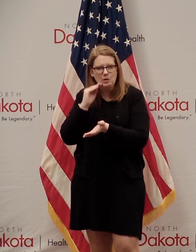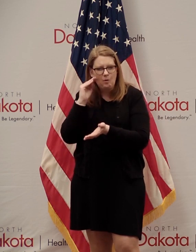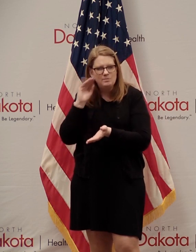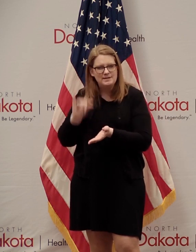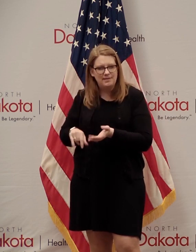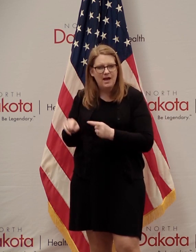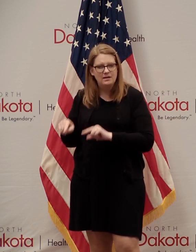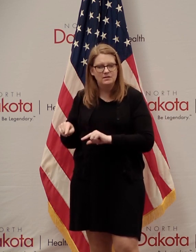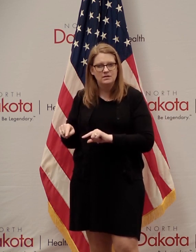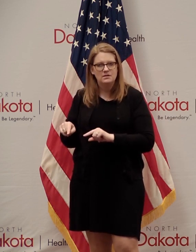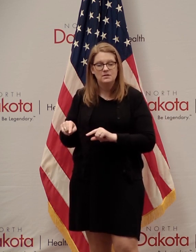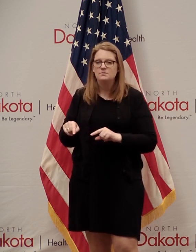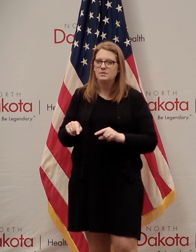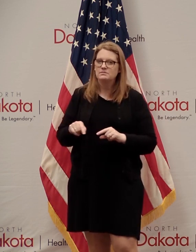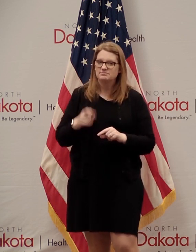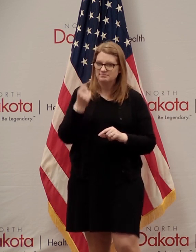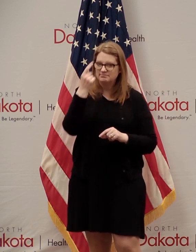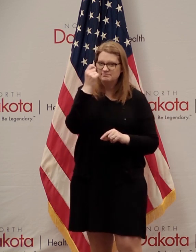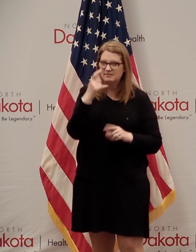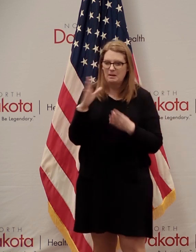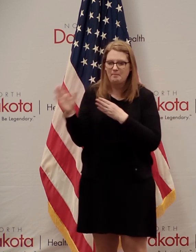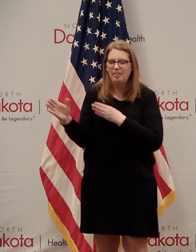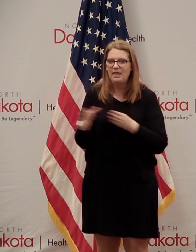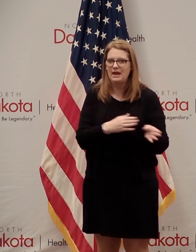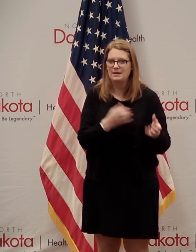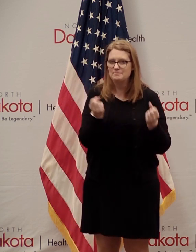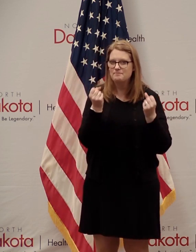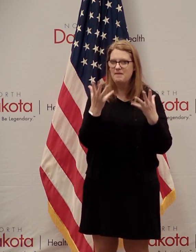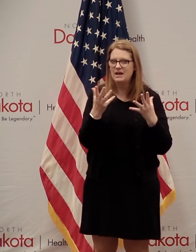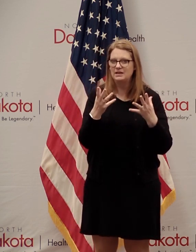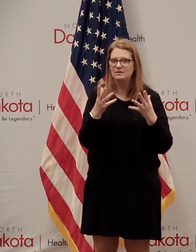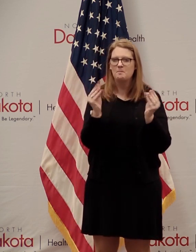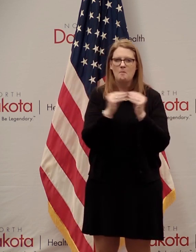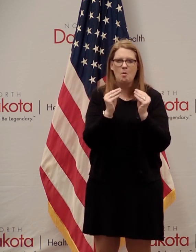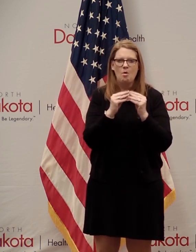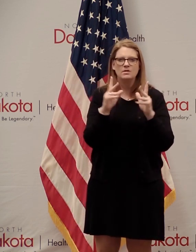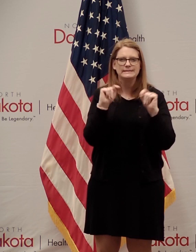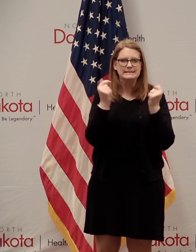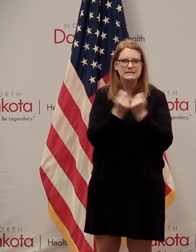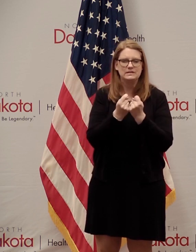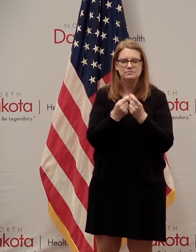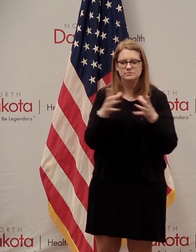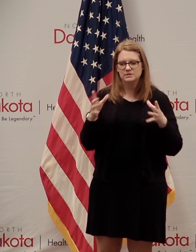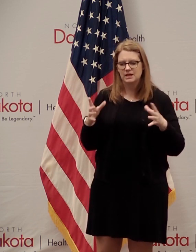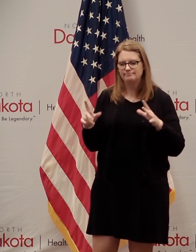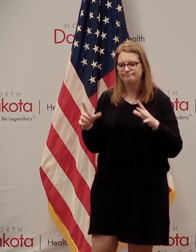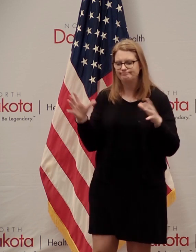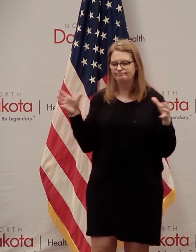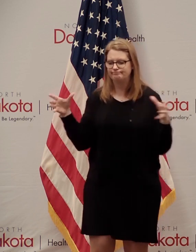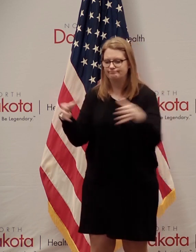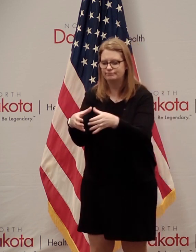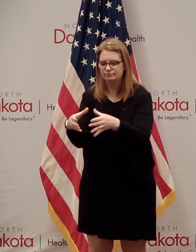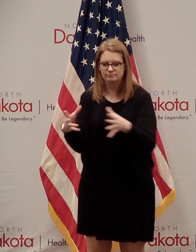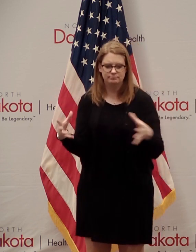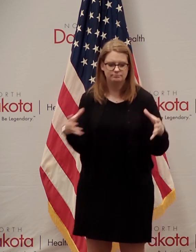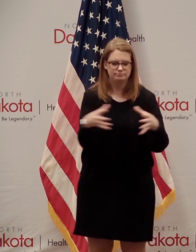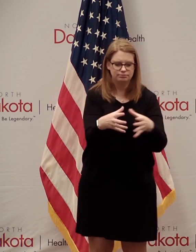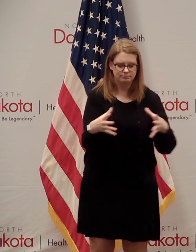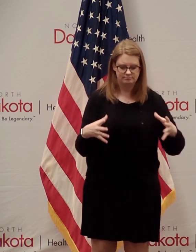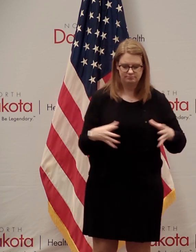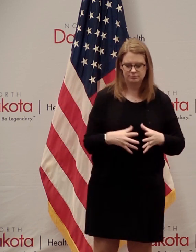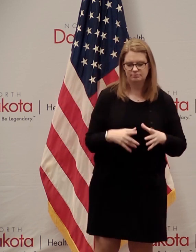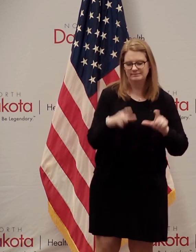planning numerous more rapid response teams going out to make sure that we can coordinate with local